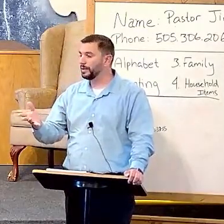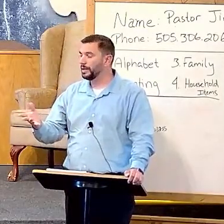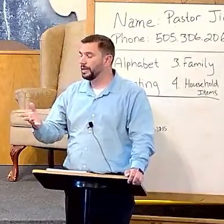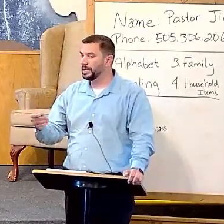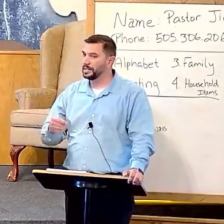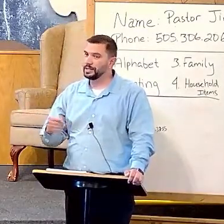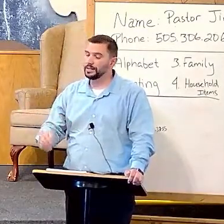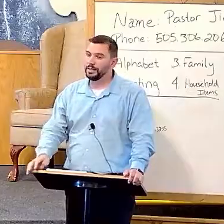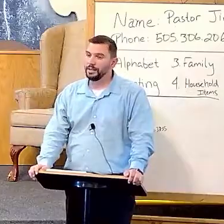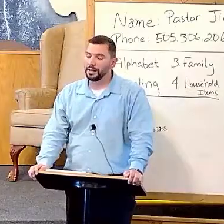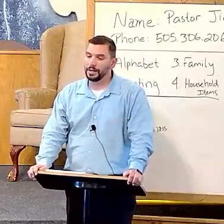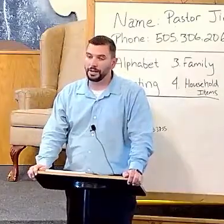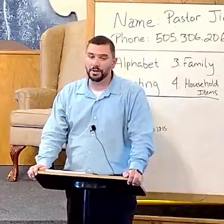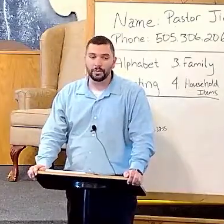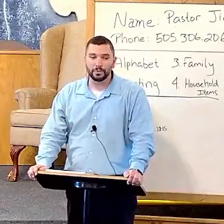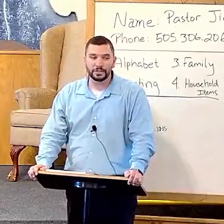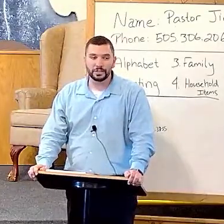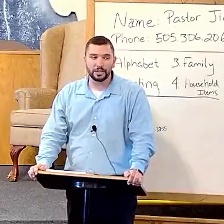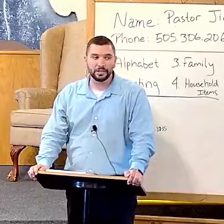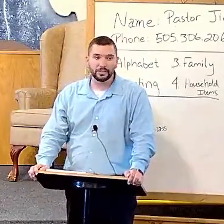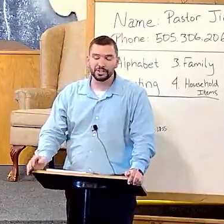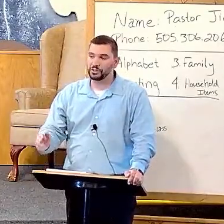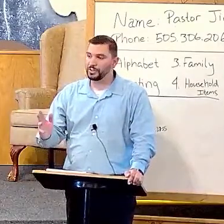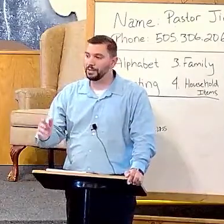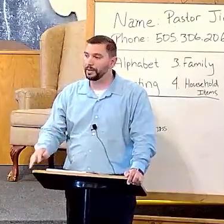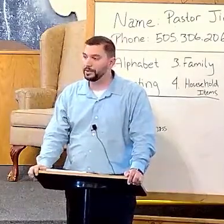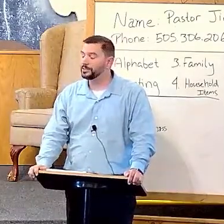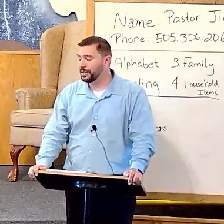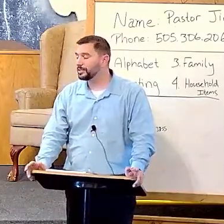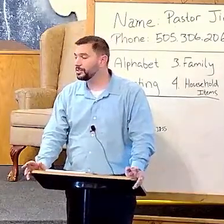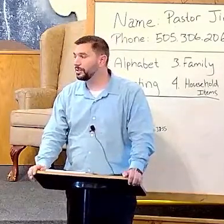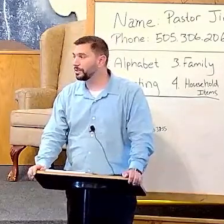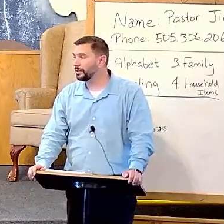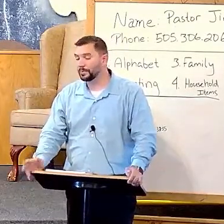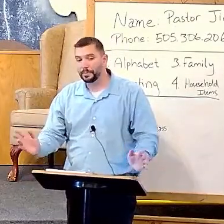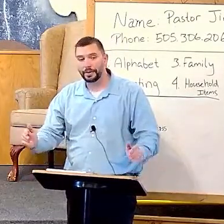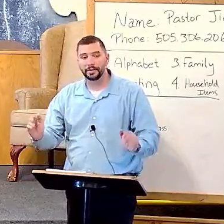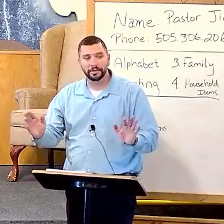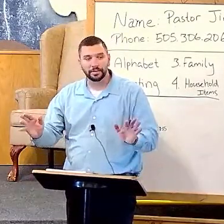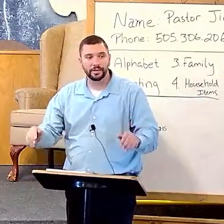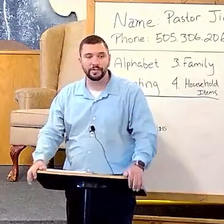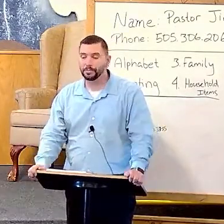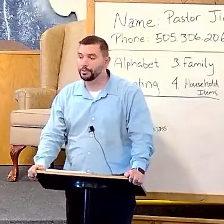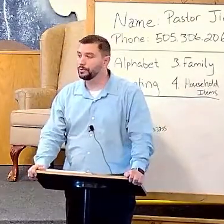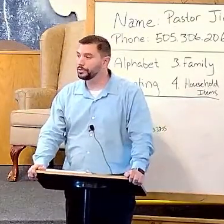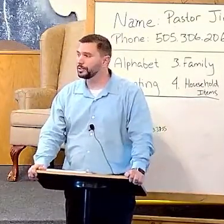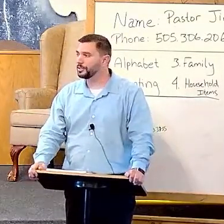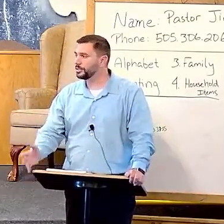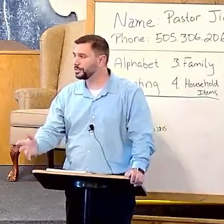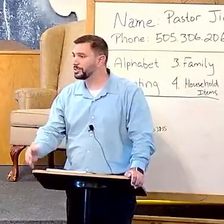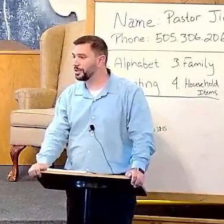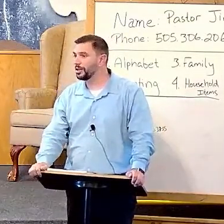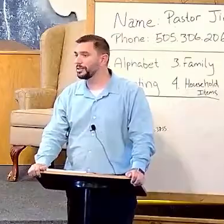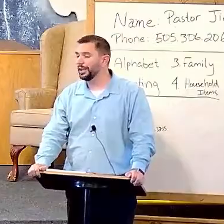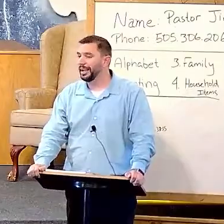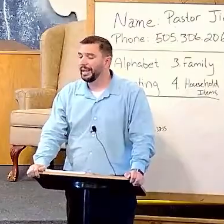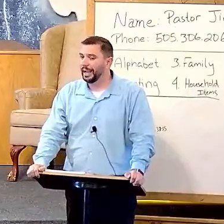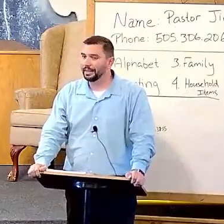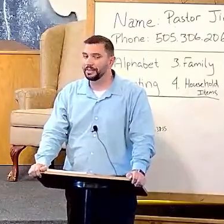And then another one was just a statement. "This class is long." Like, prepare, get comfortable, use the cushion. This class is long. And then the 4th